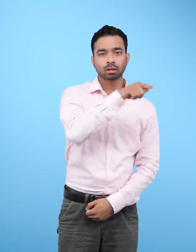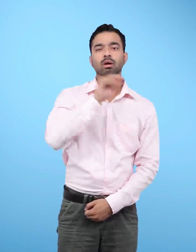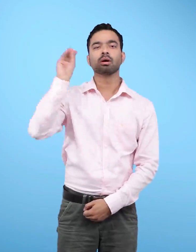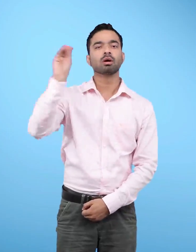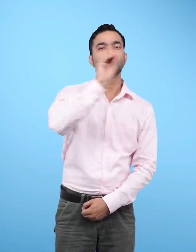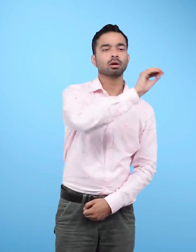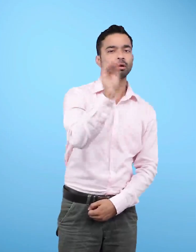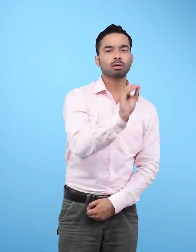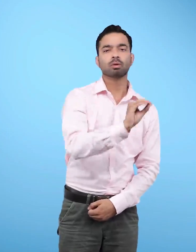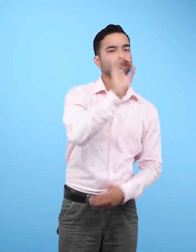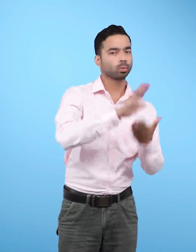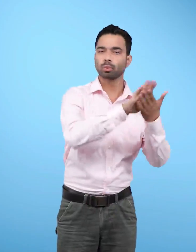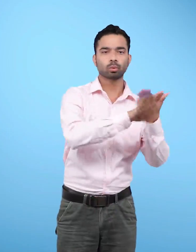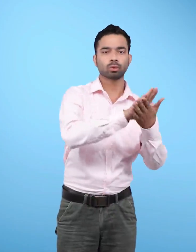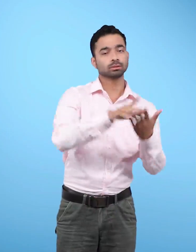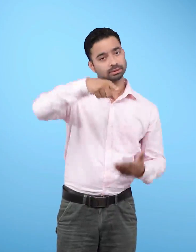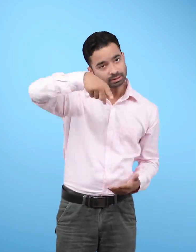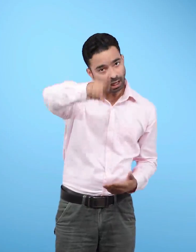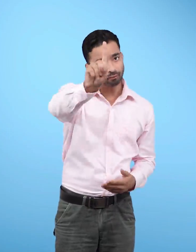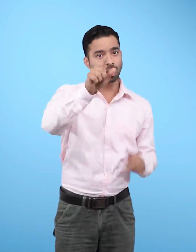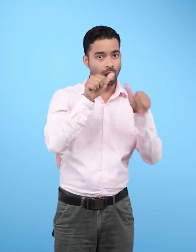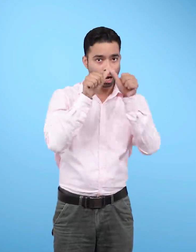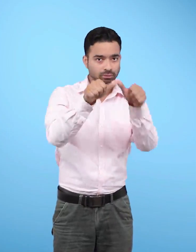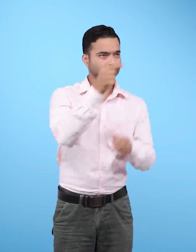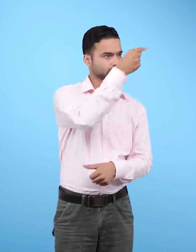empty for you to make your correct answers by ticking.